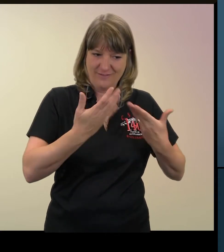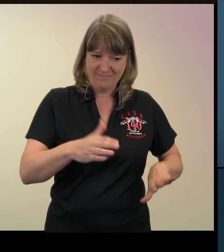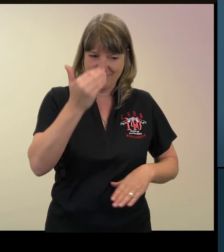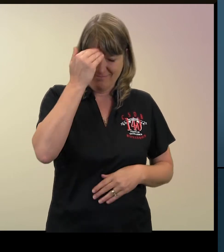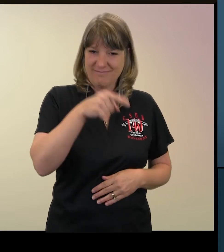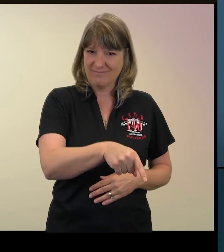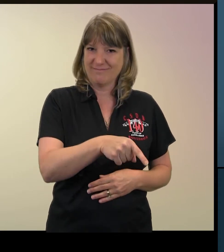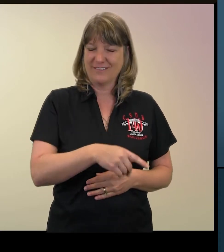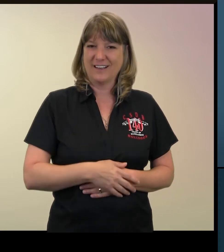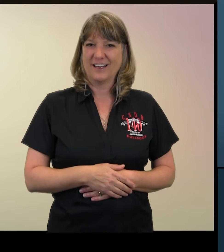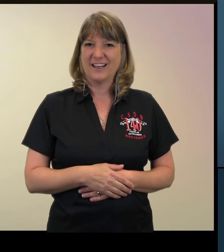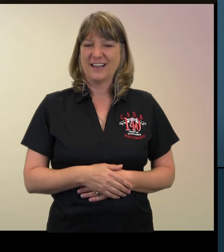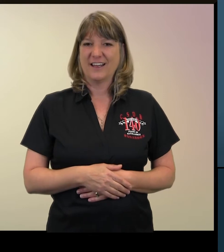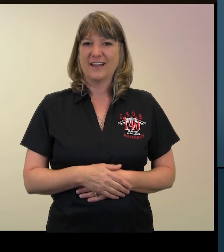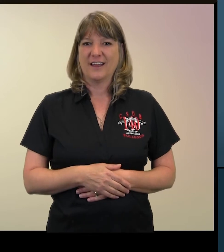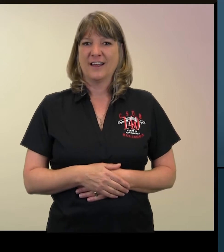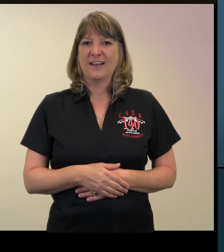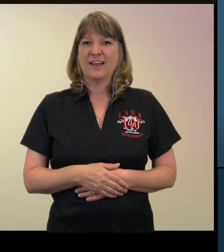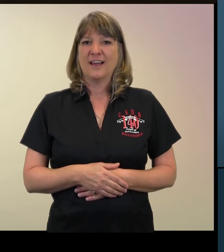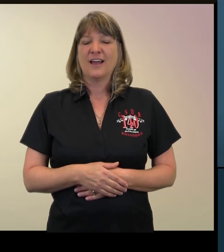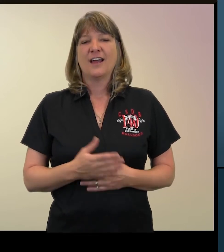signs involved.